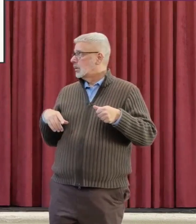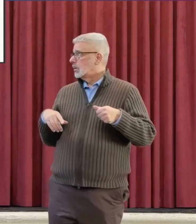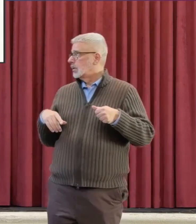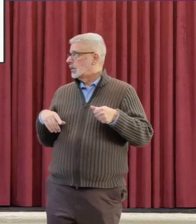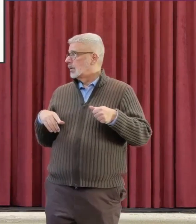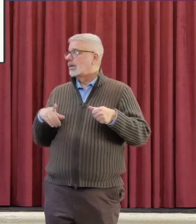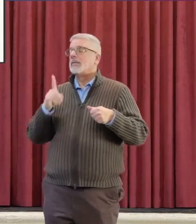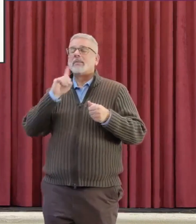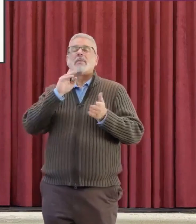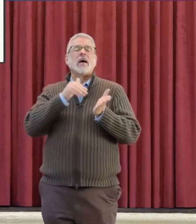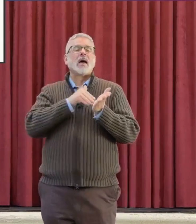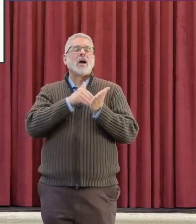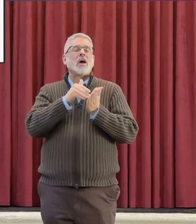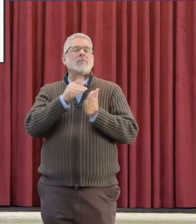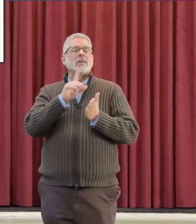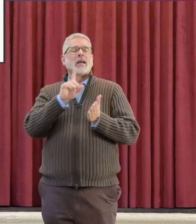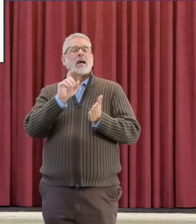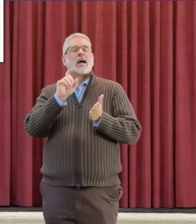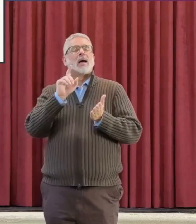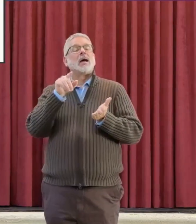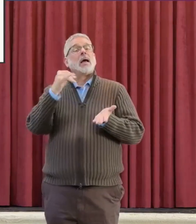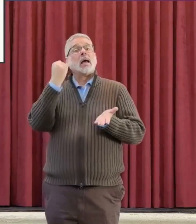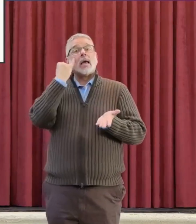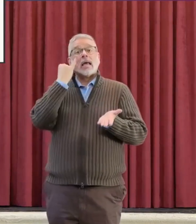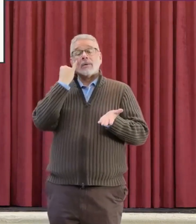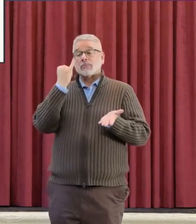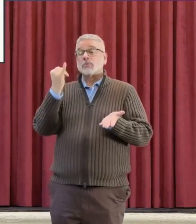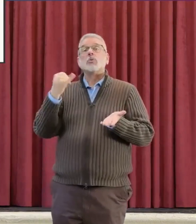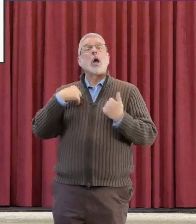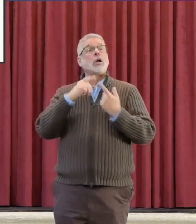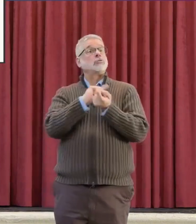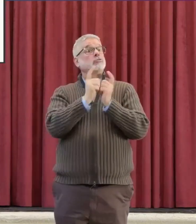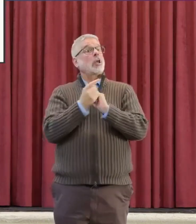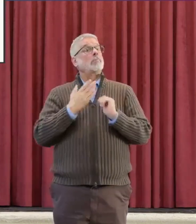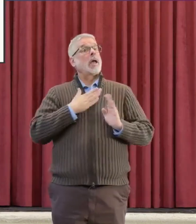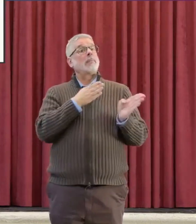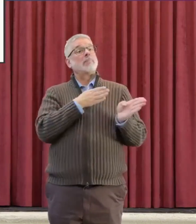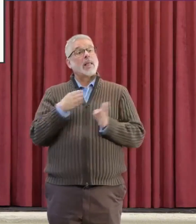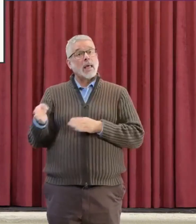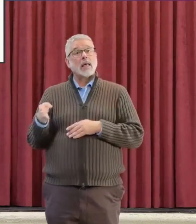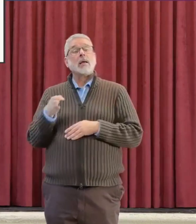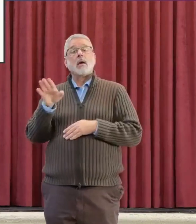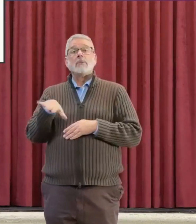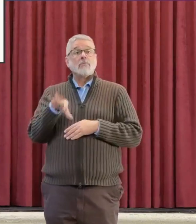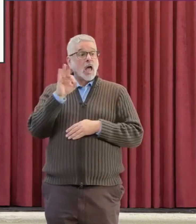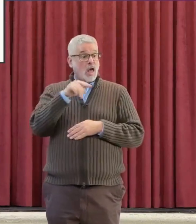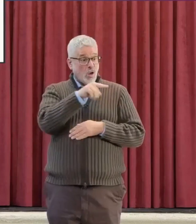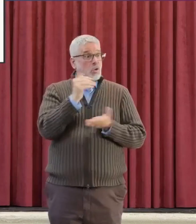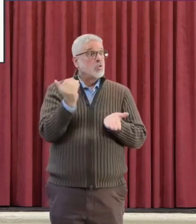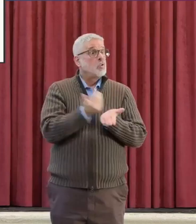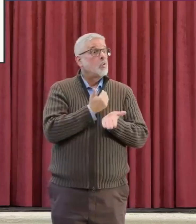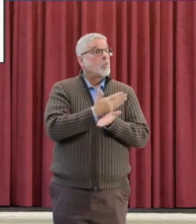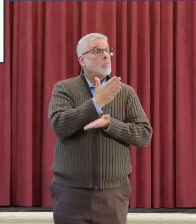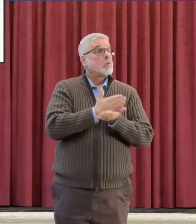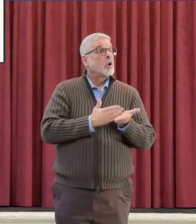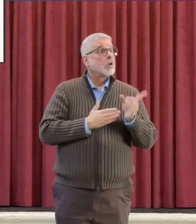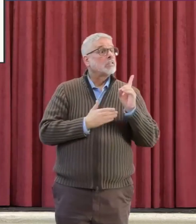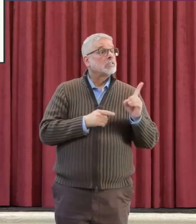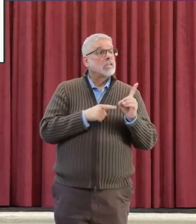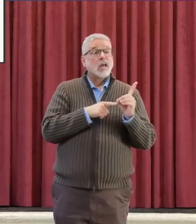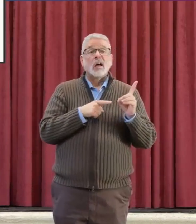questions that frequently asked. And so if you change your plan and you find out your Part D